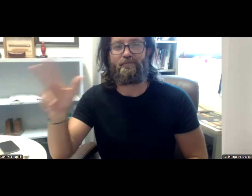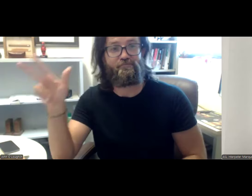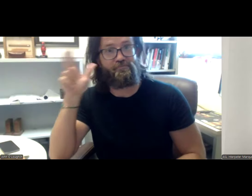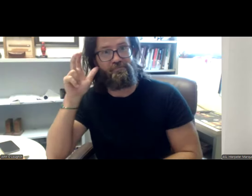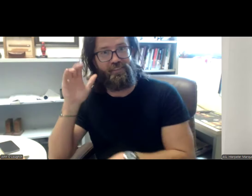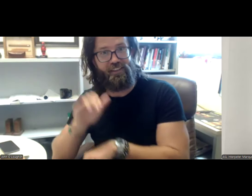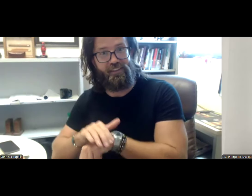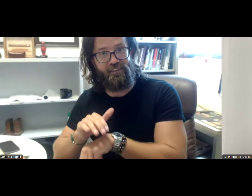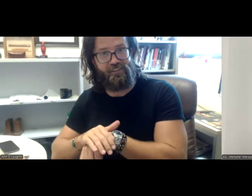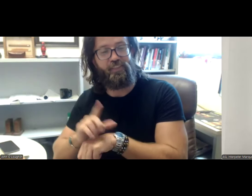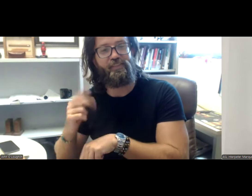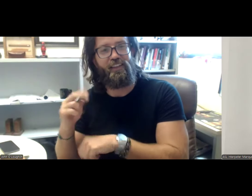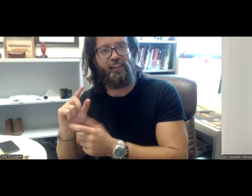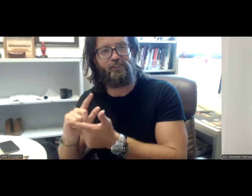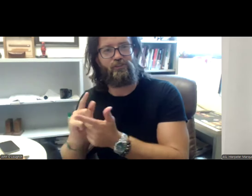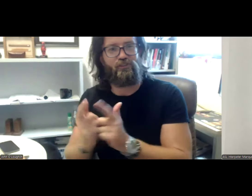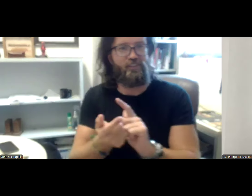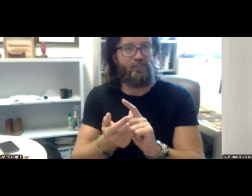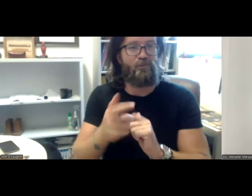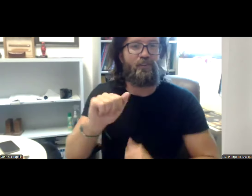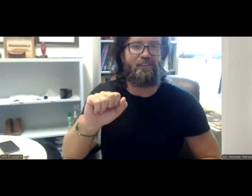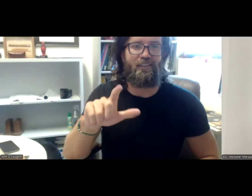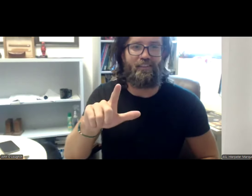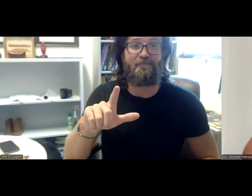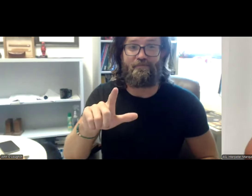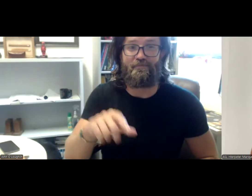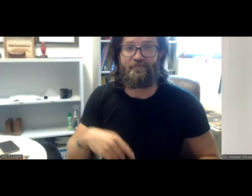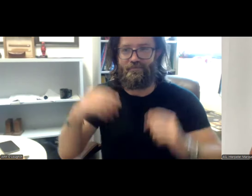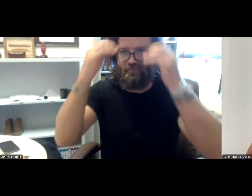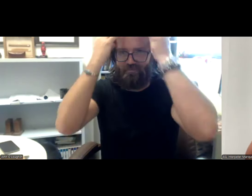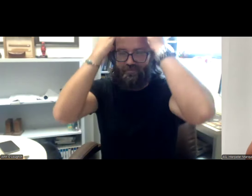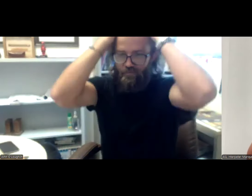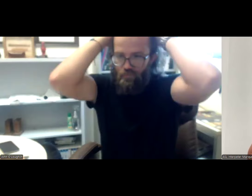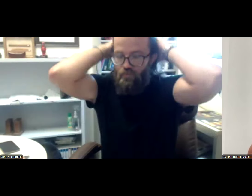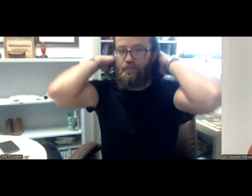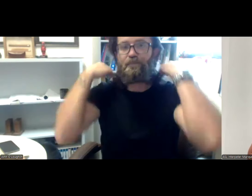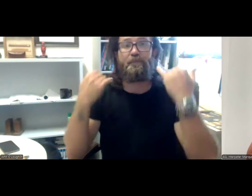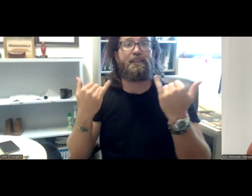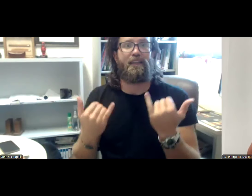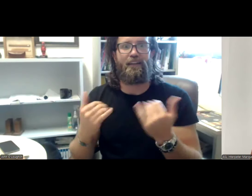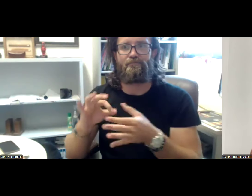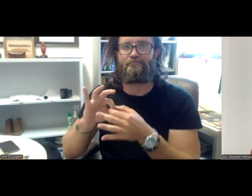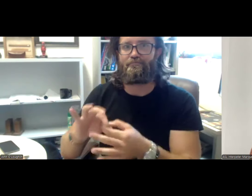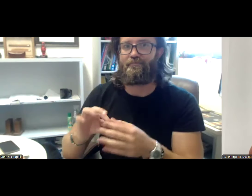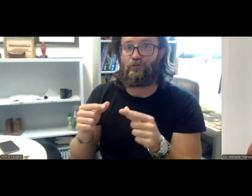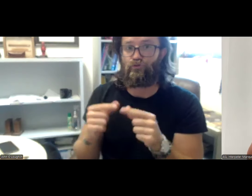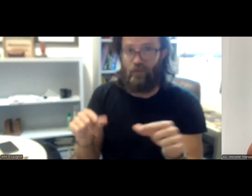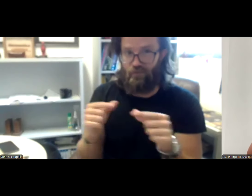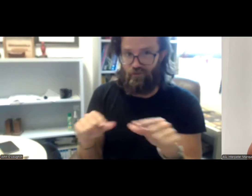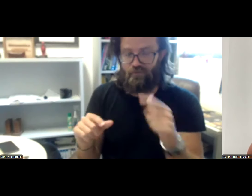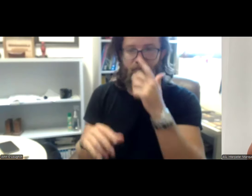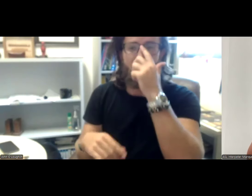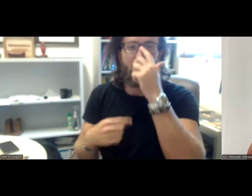Um, It's whenever, if you were to ask any questions, they would interpret it into ASL for